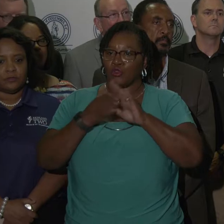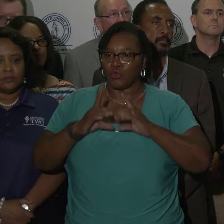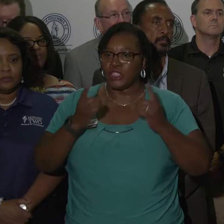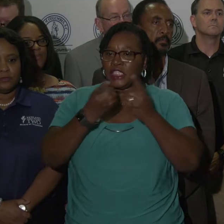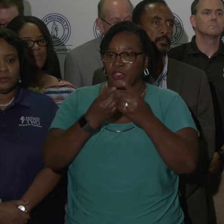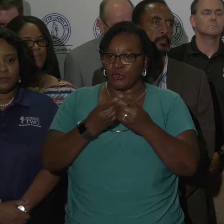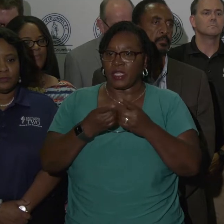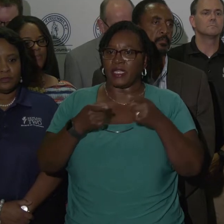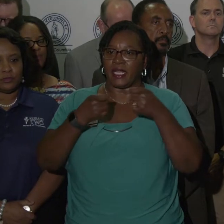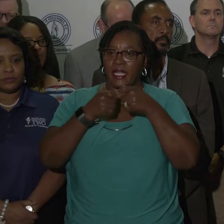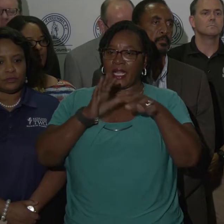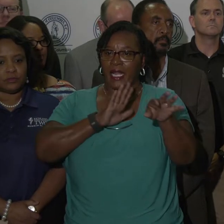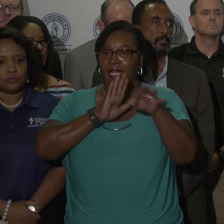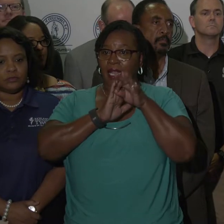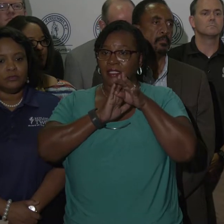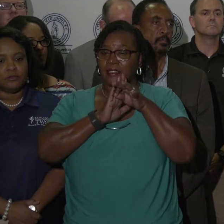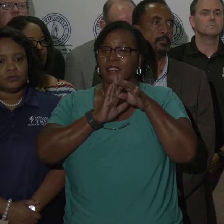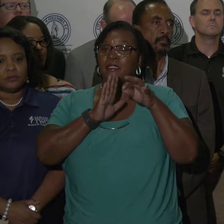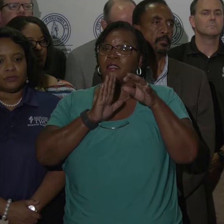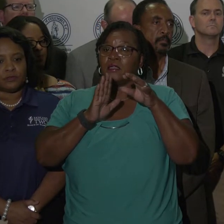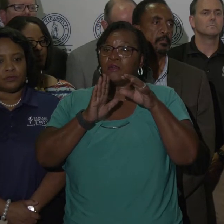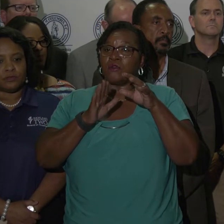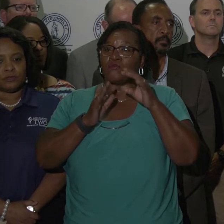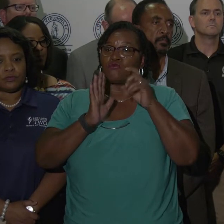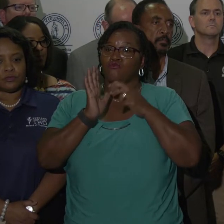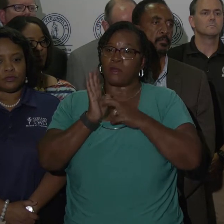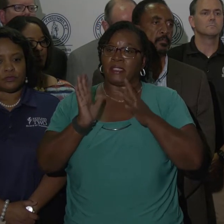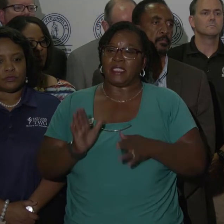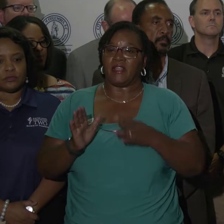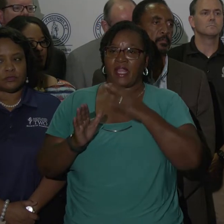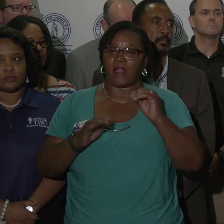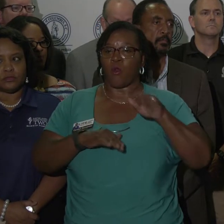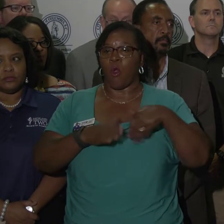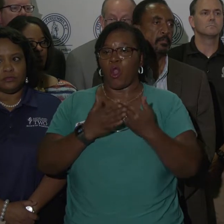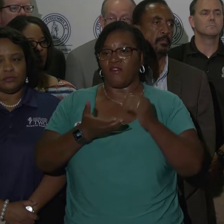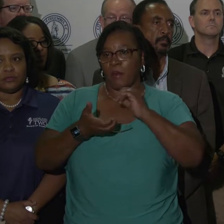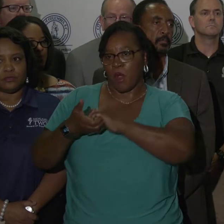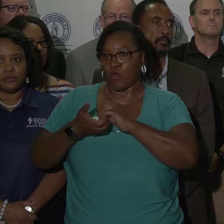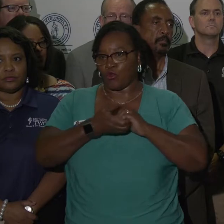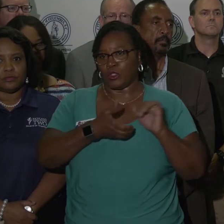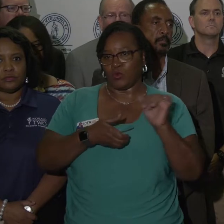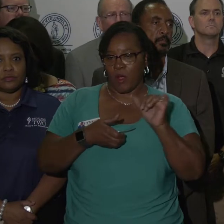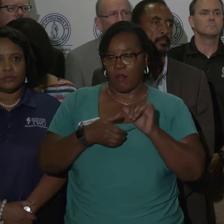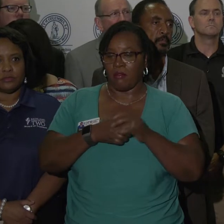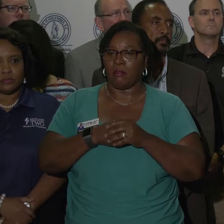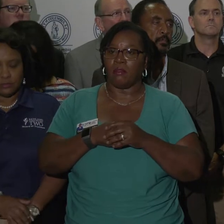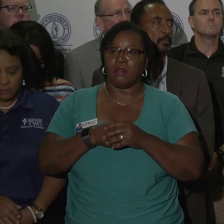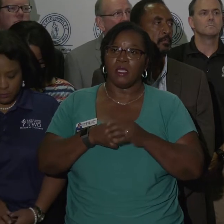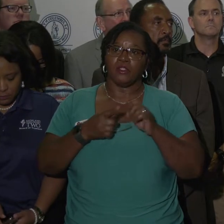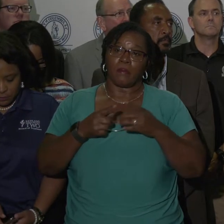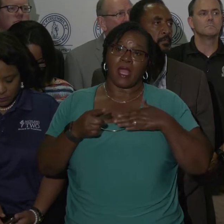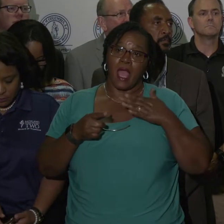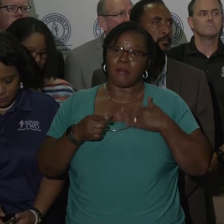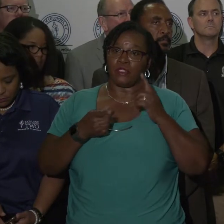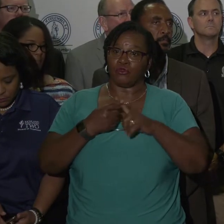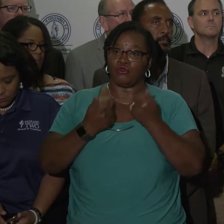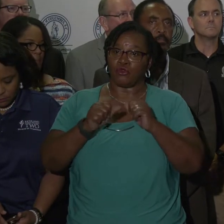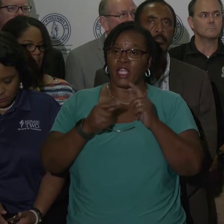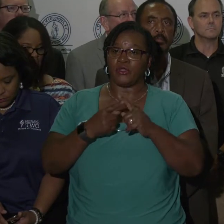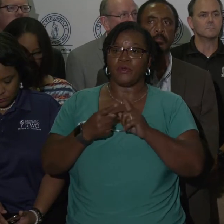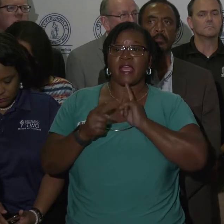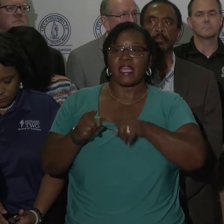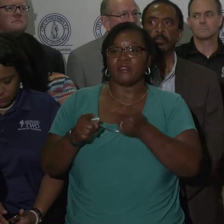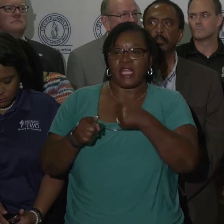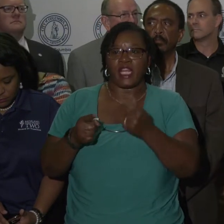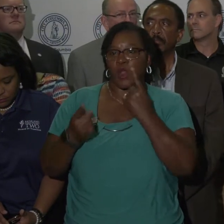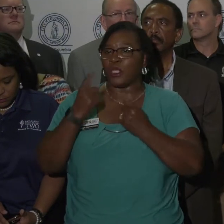district elected representatives, and all of our partners as well. So be happy to try and answer any questions